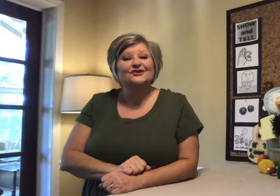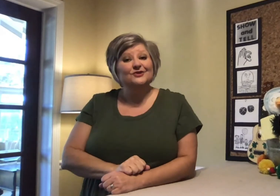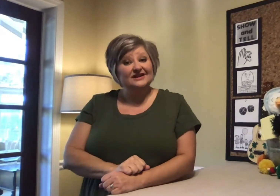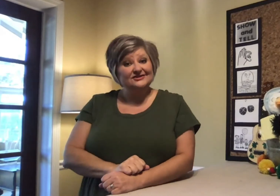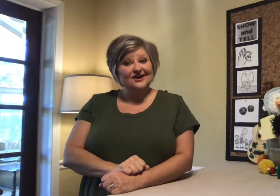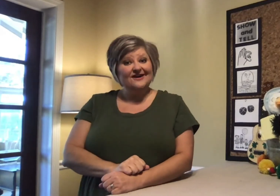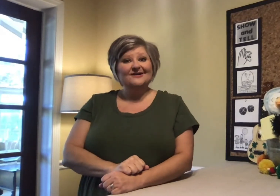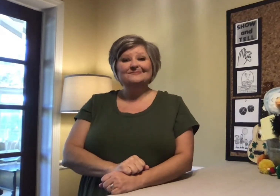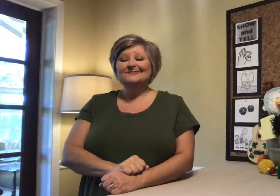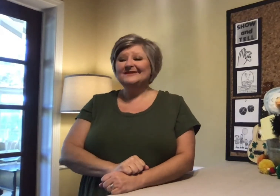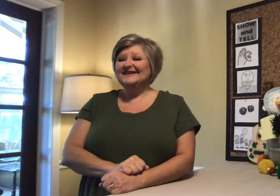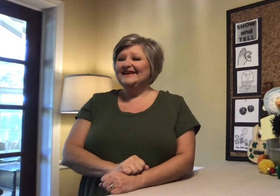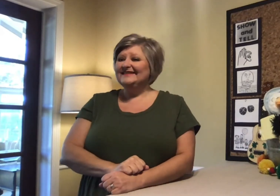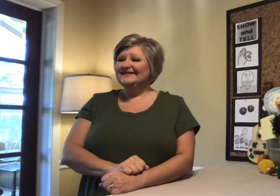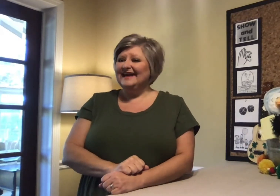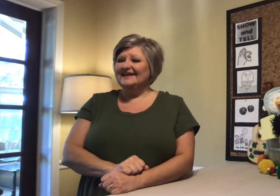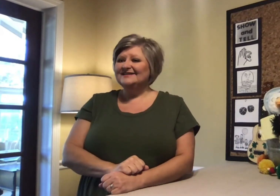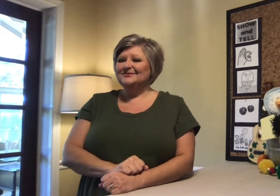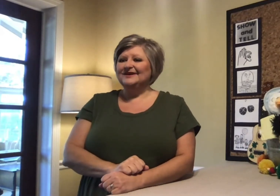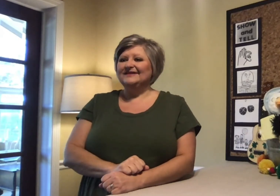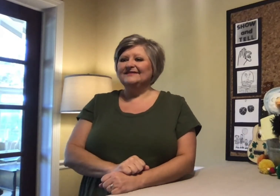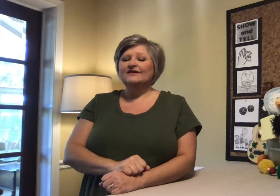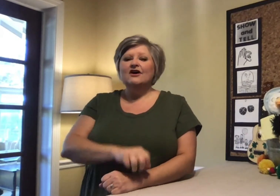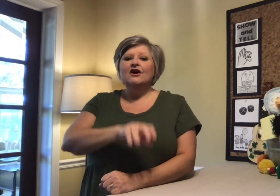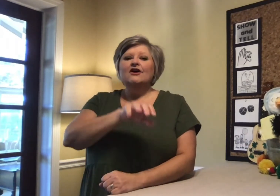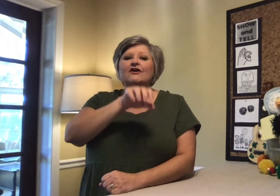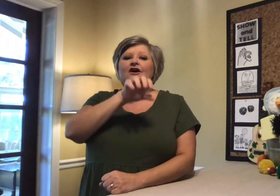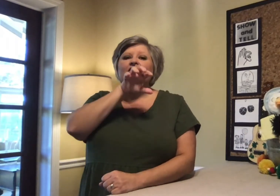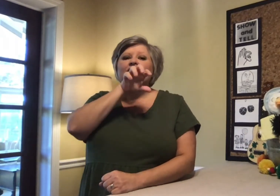Great job. The last one.